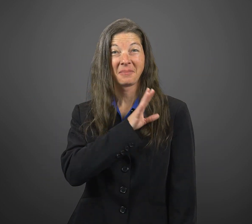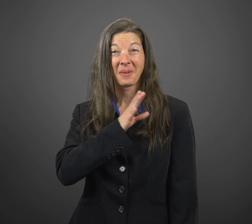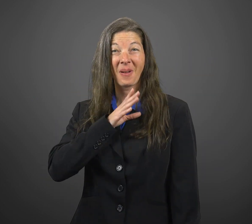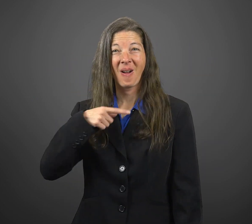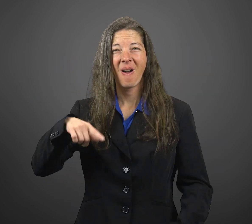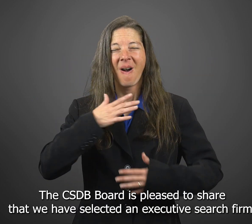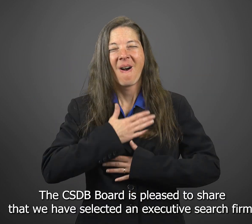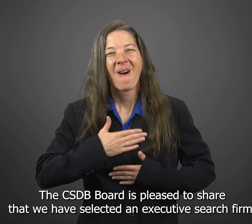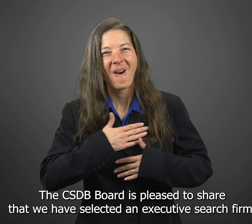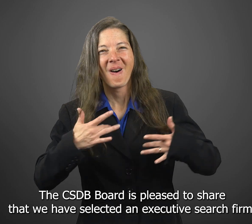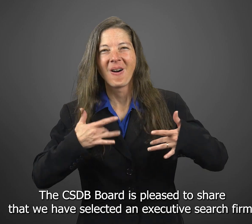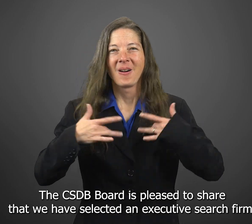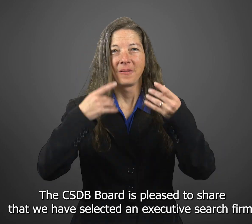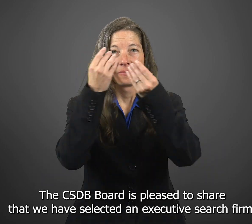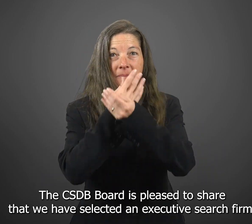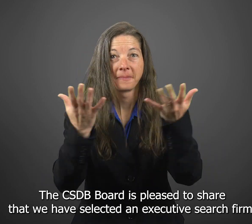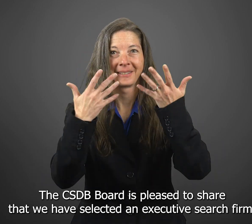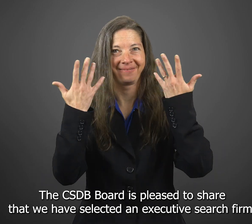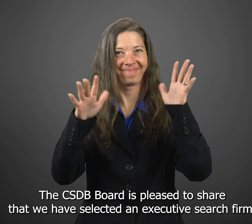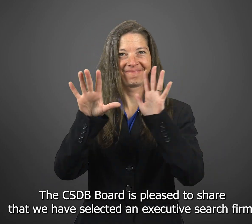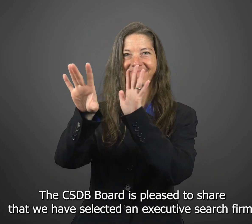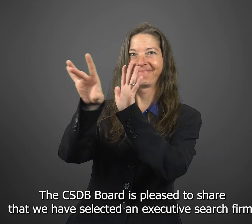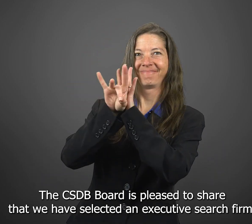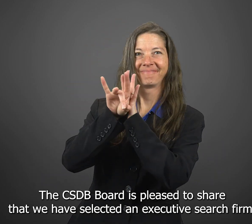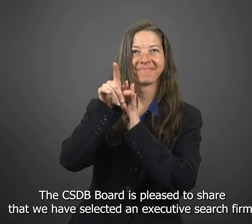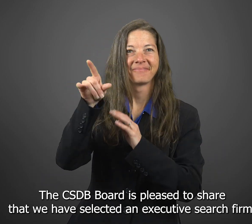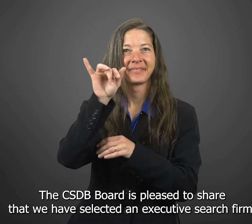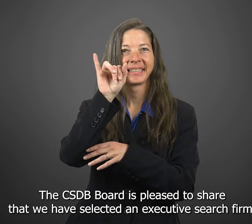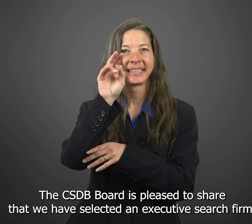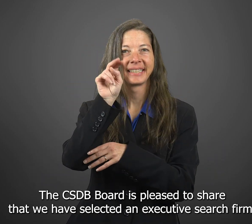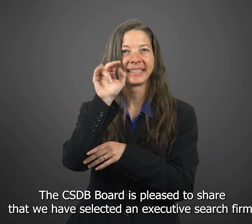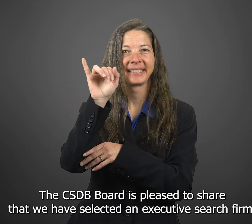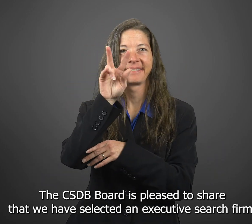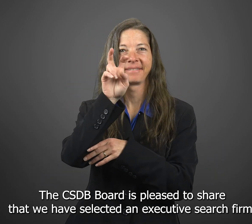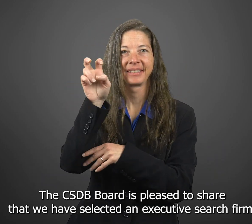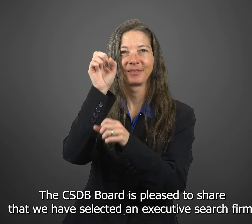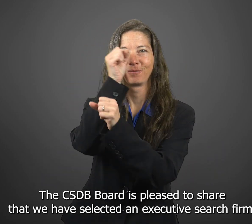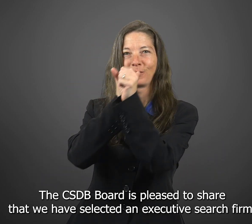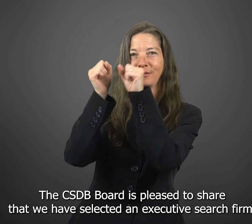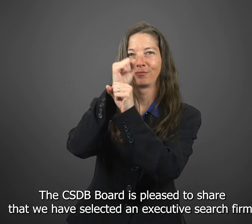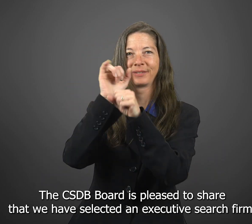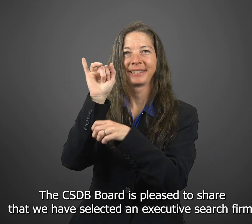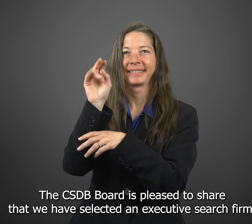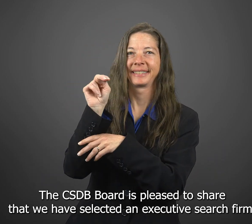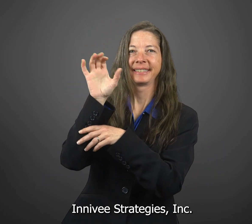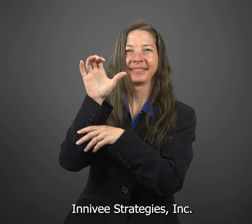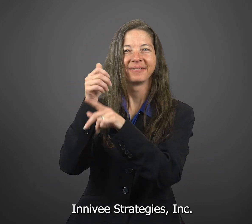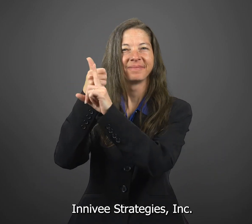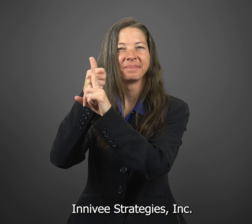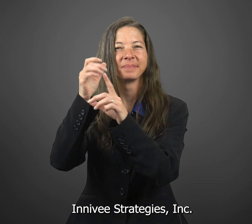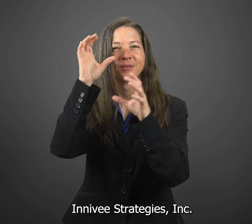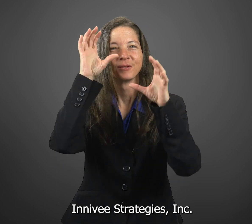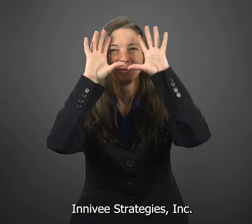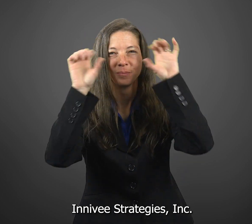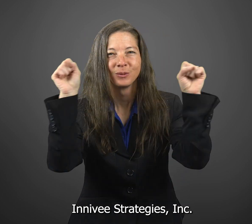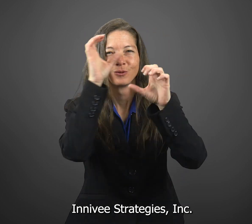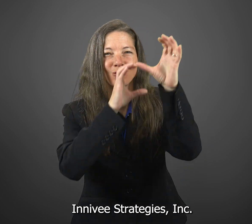The CSDB Board is pleased to share that we have selected an executive search firm, Innavee Strategies